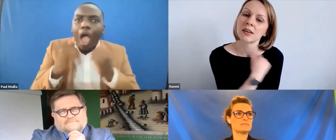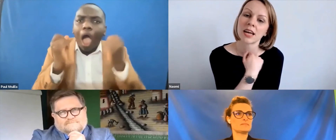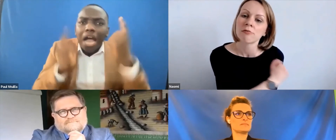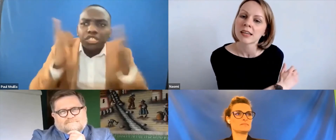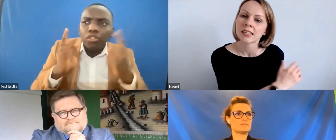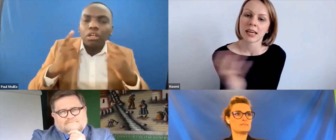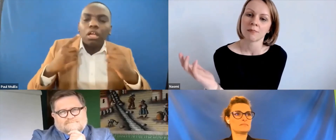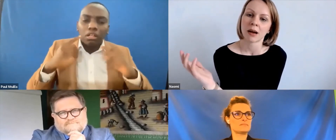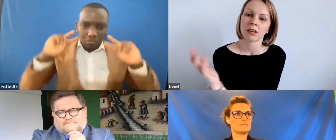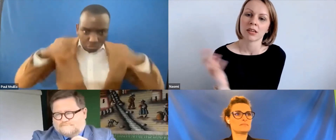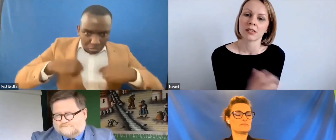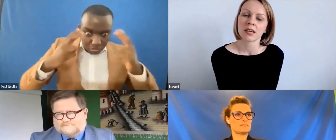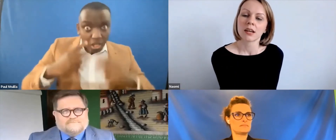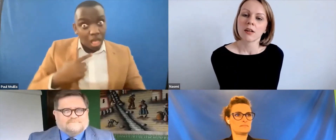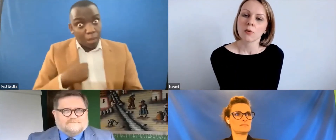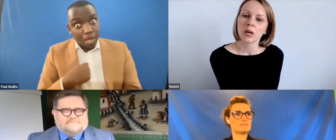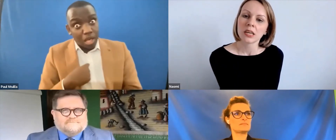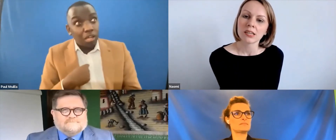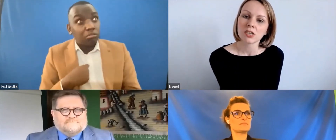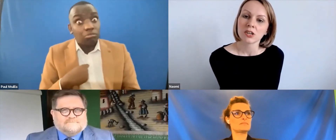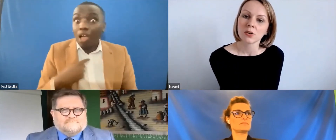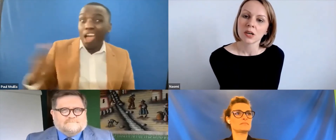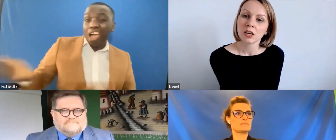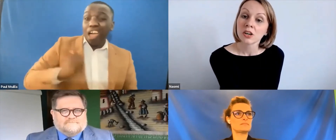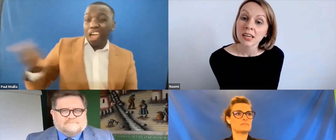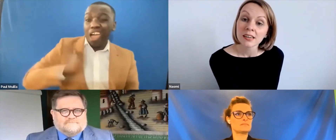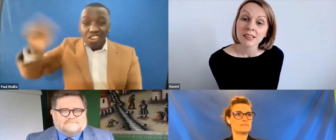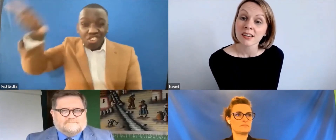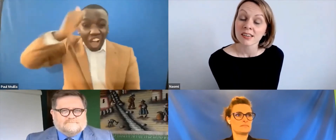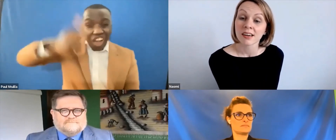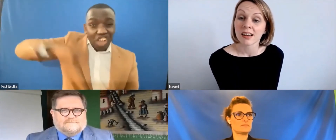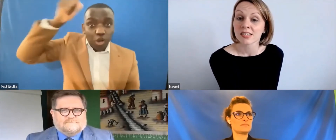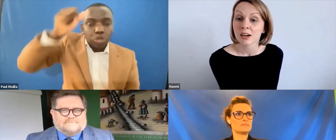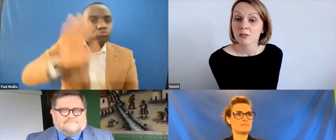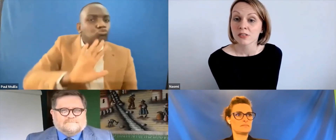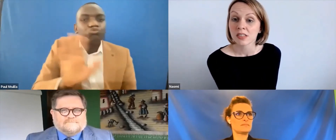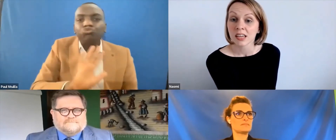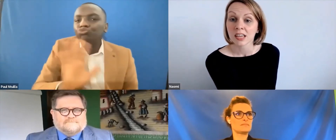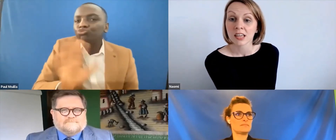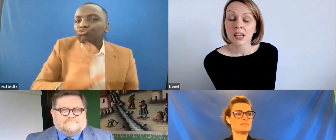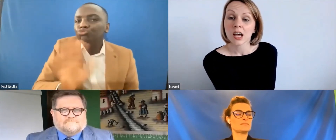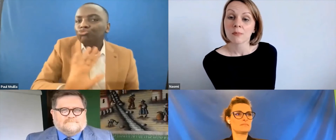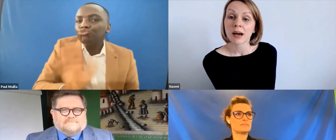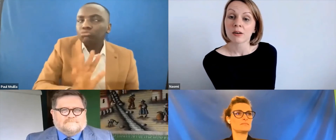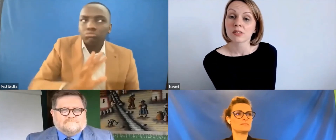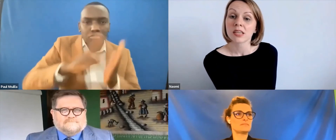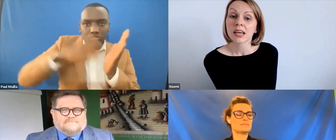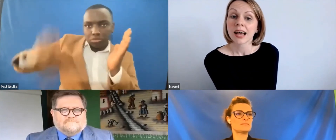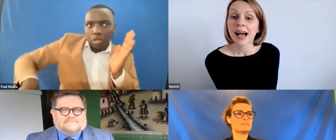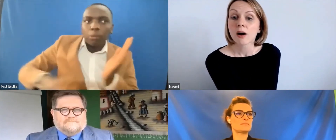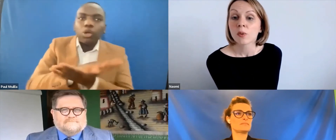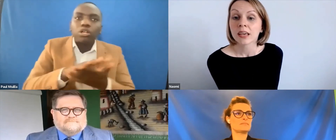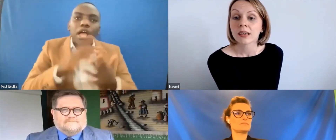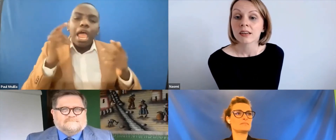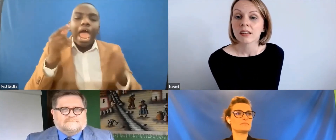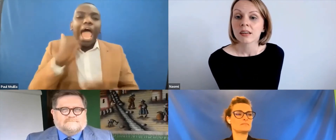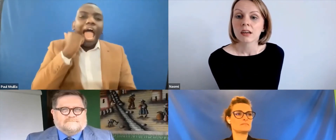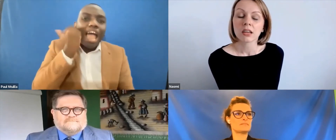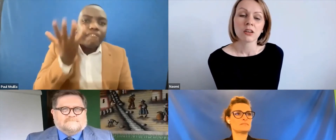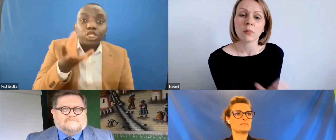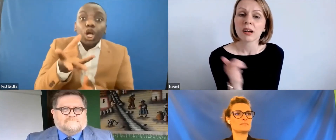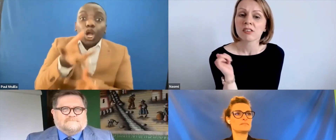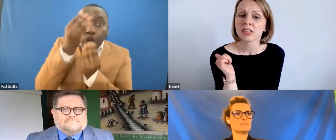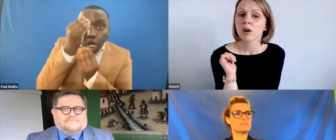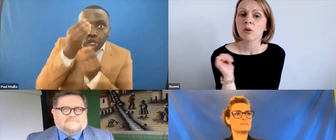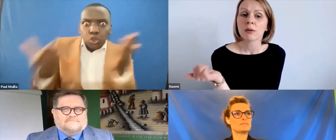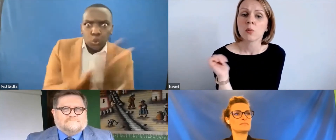to eradicate the barriers. We need to look inside at ourselves and think about how we can, you